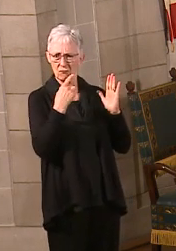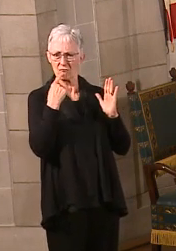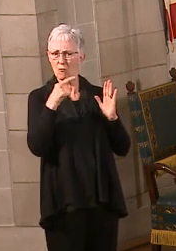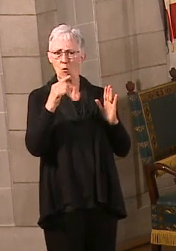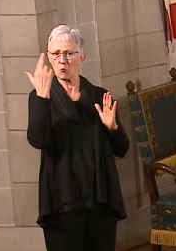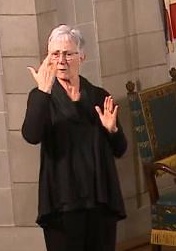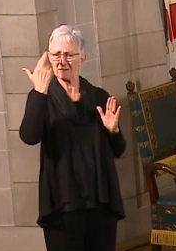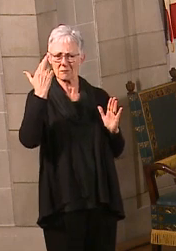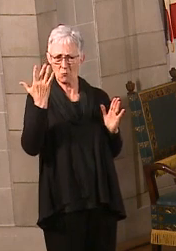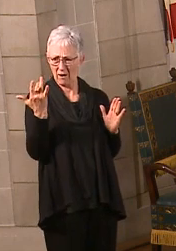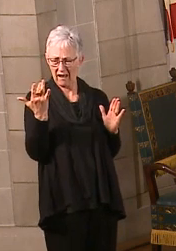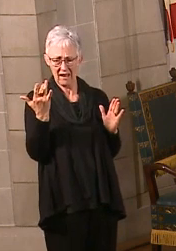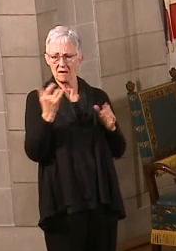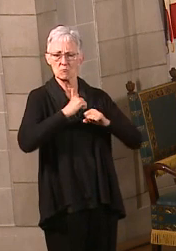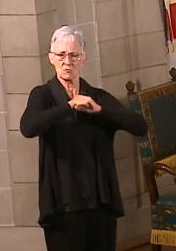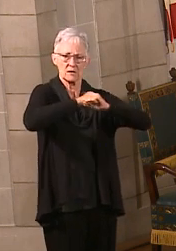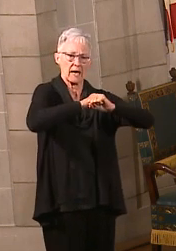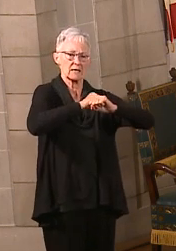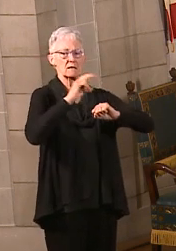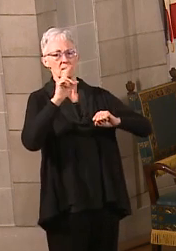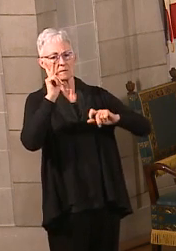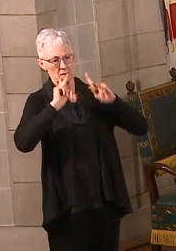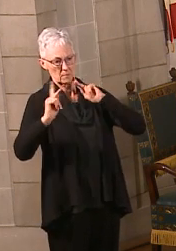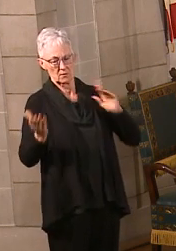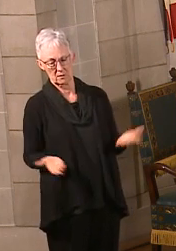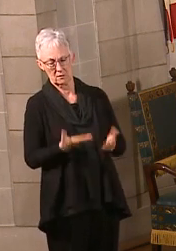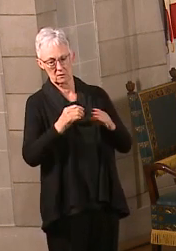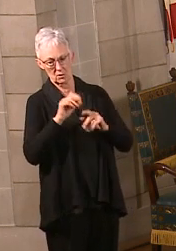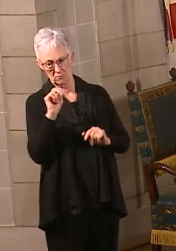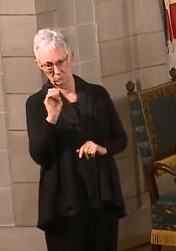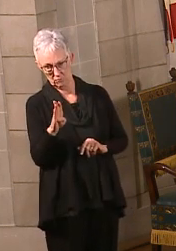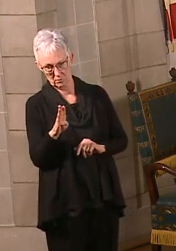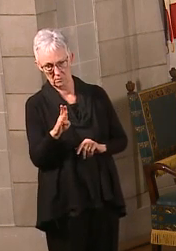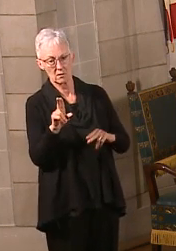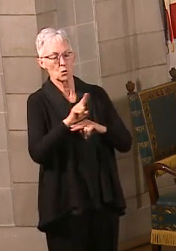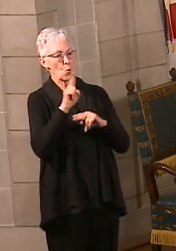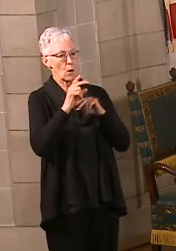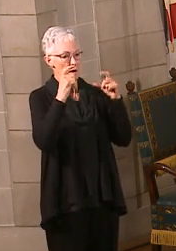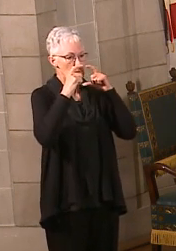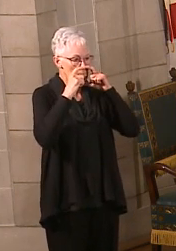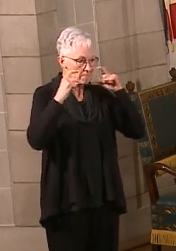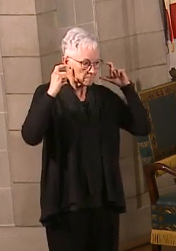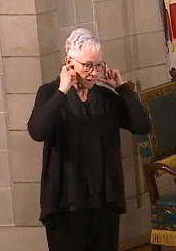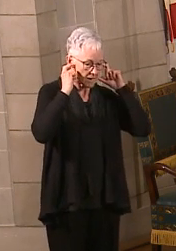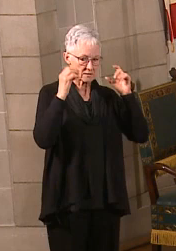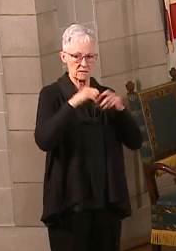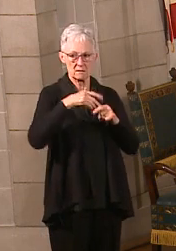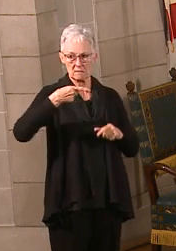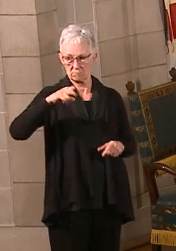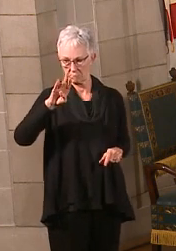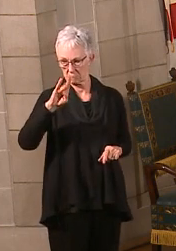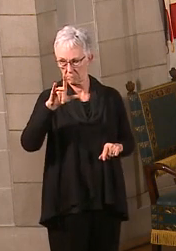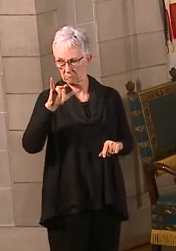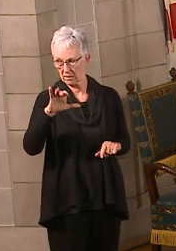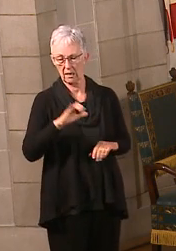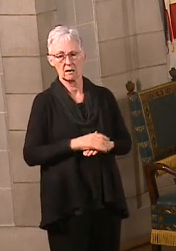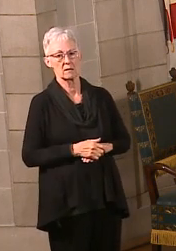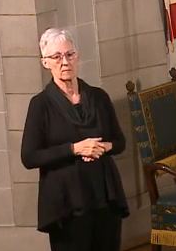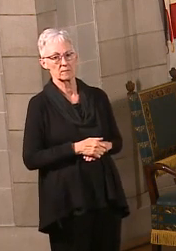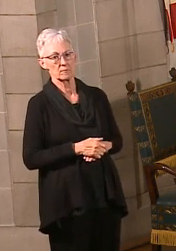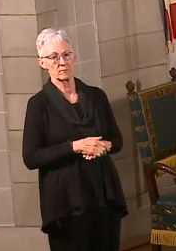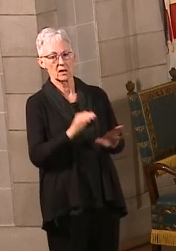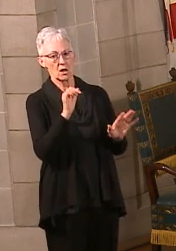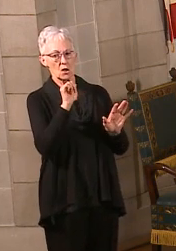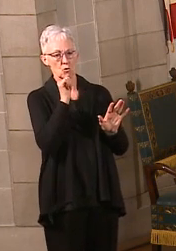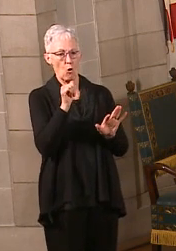Nebraskans. Simple actions like wearing a mask in public and limiting your essential grocery shopping